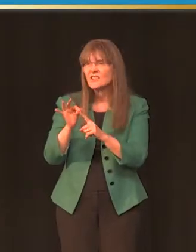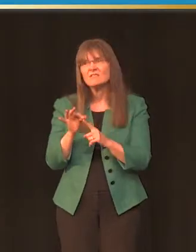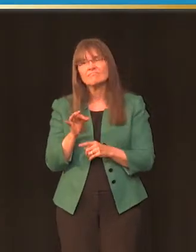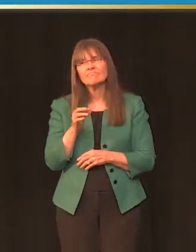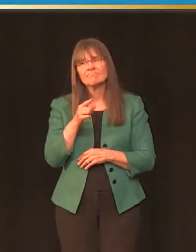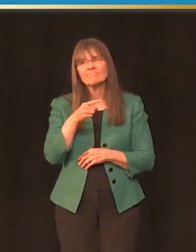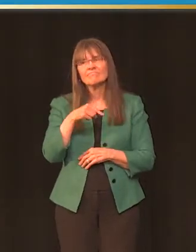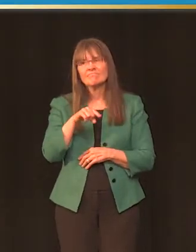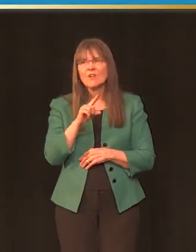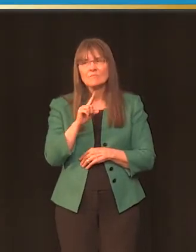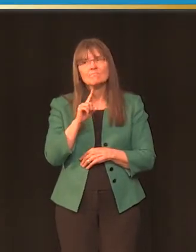are they special?